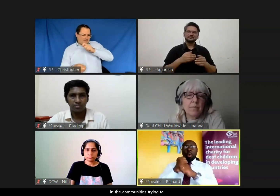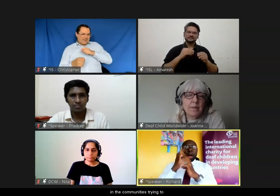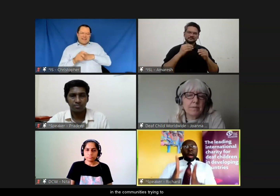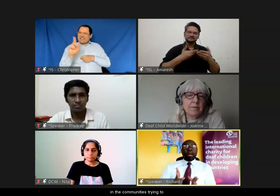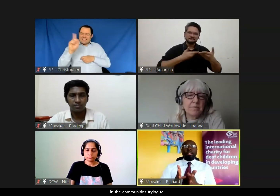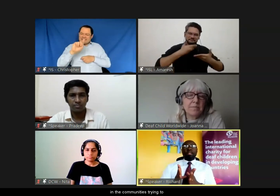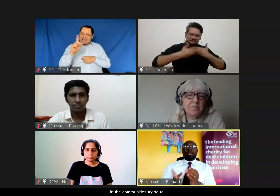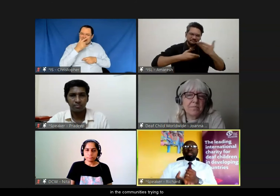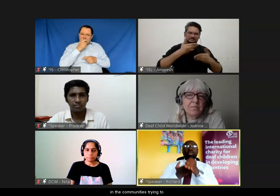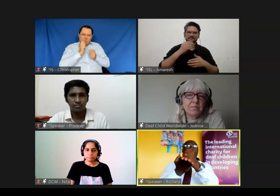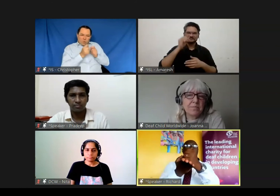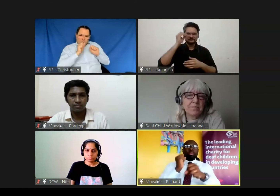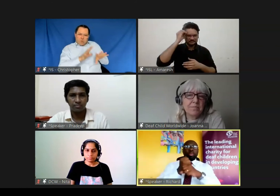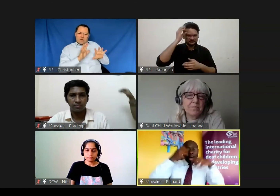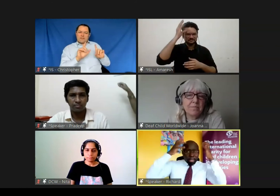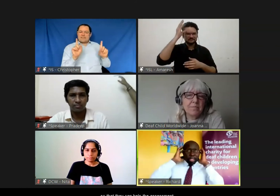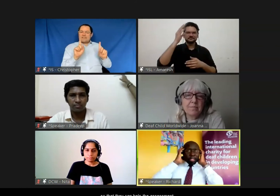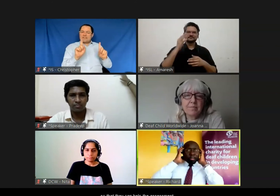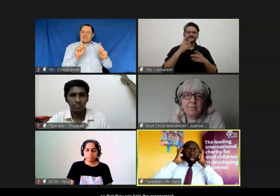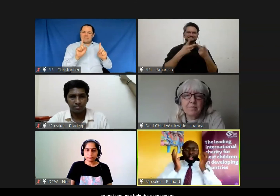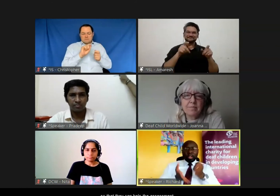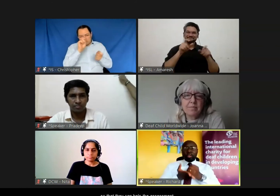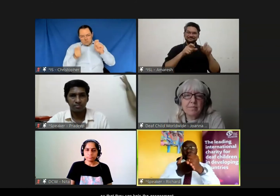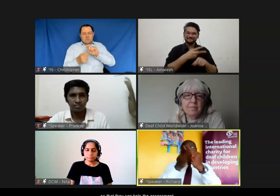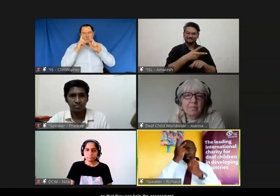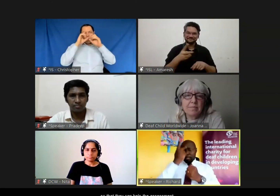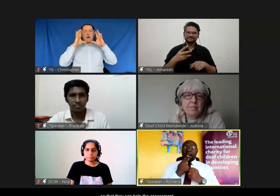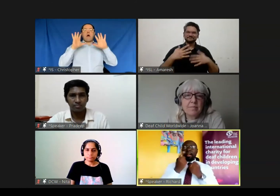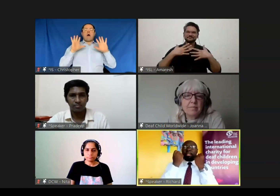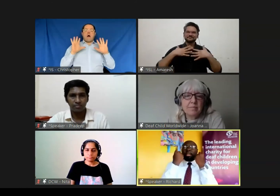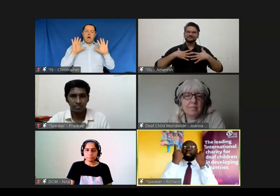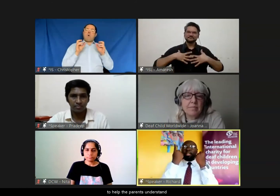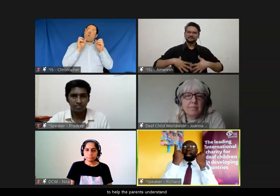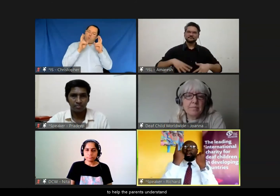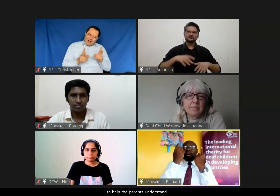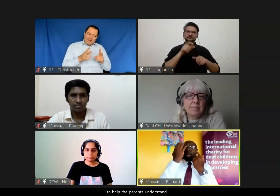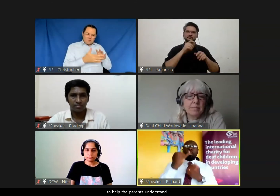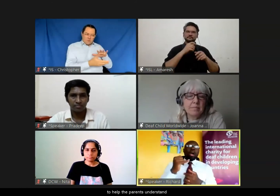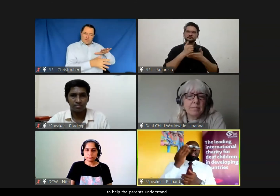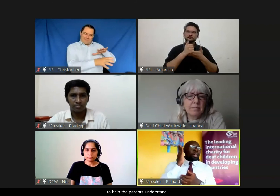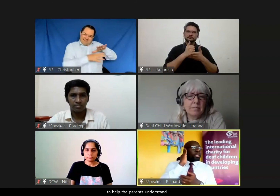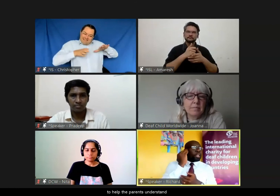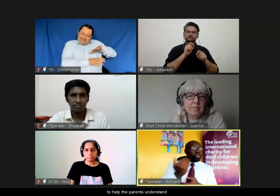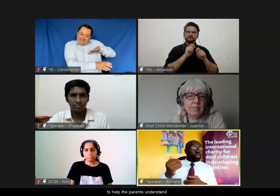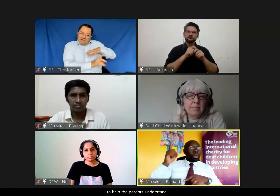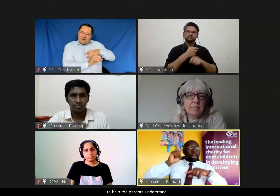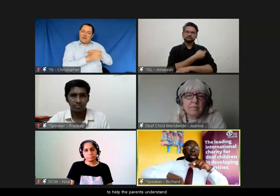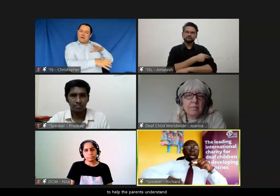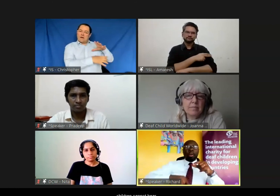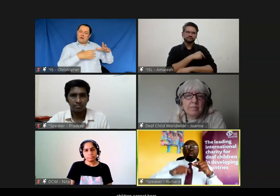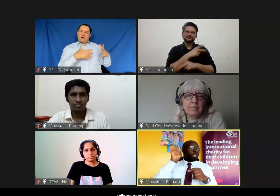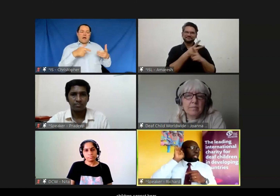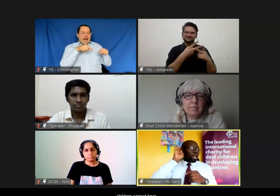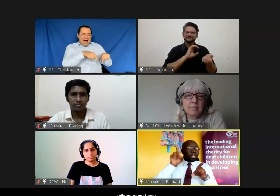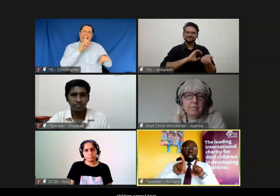the health workers so that they can help in assessment to help the parents understand why their